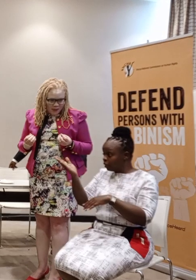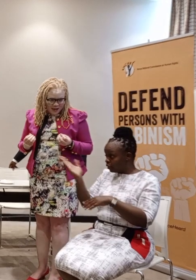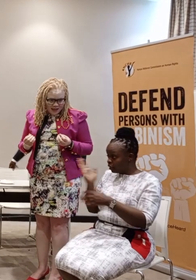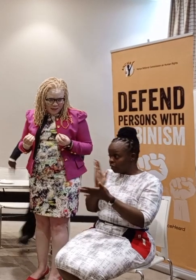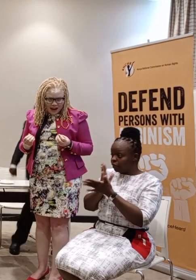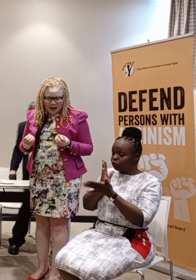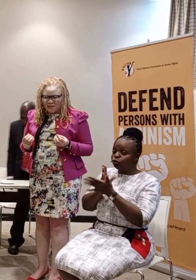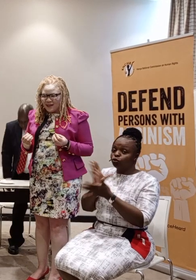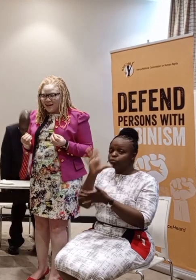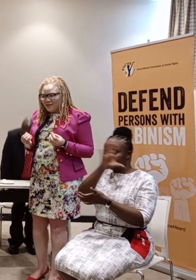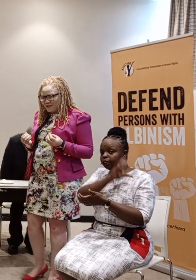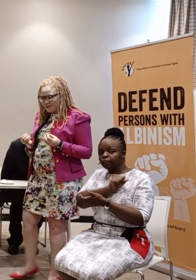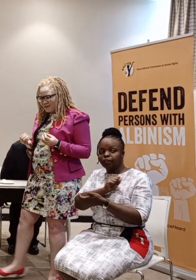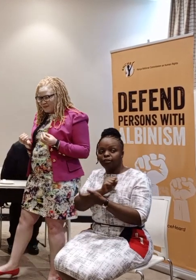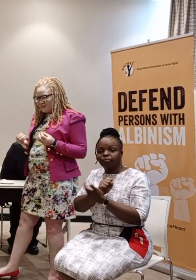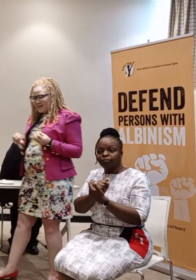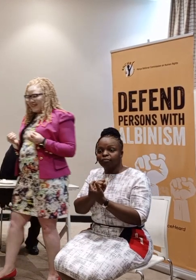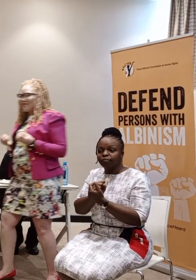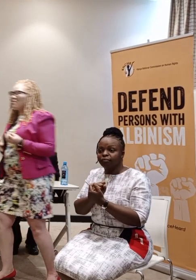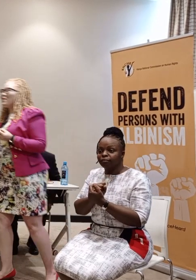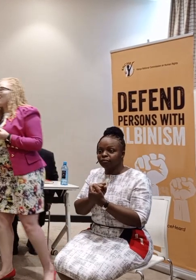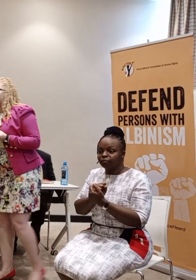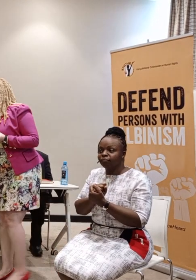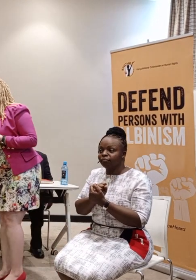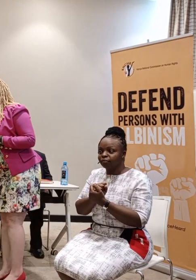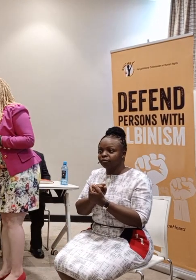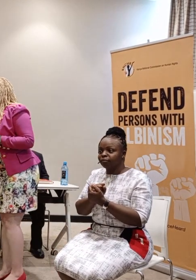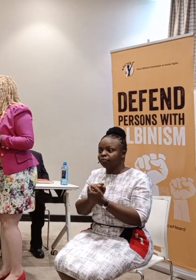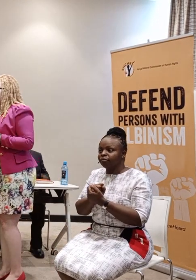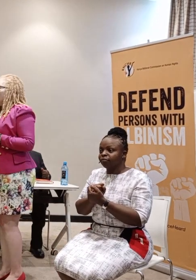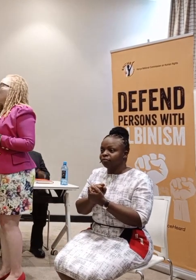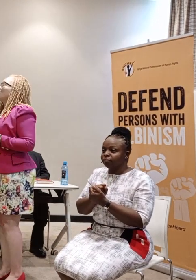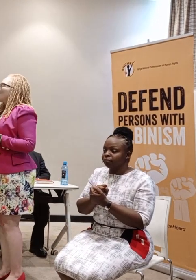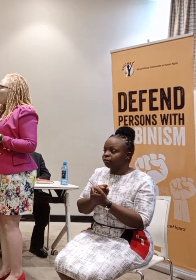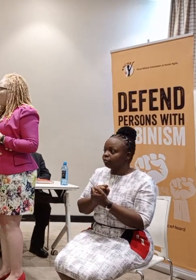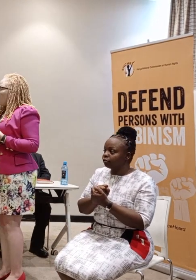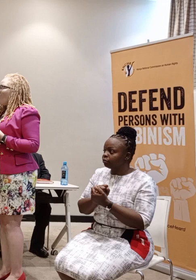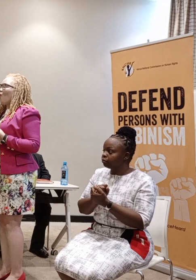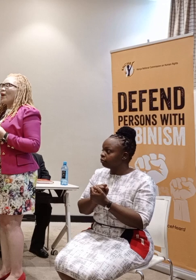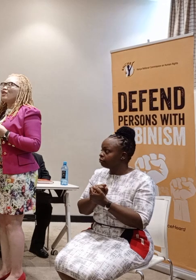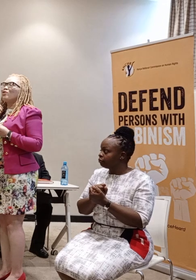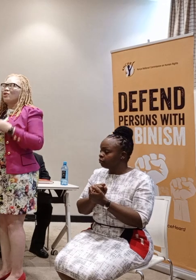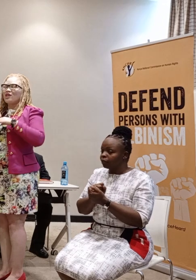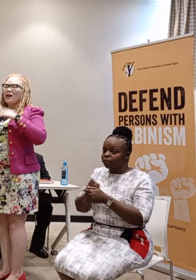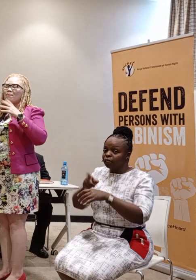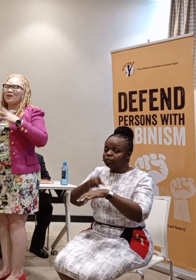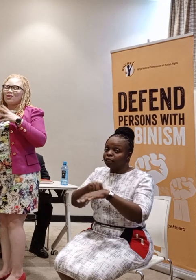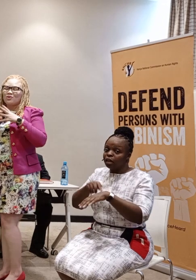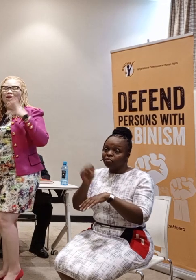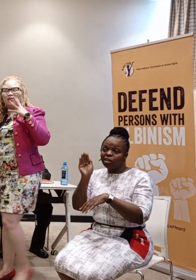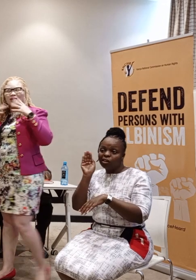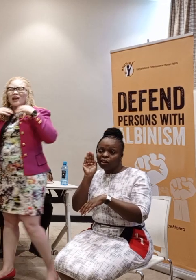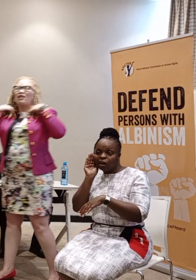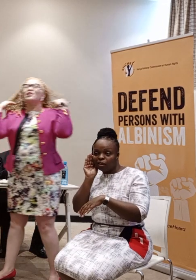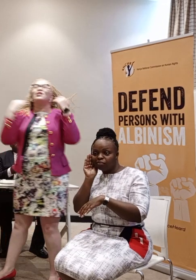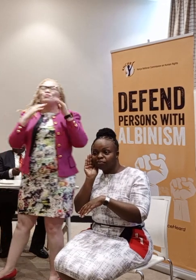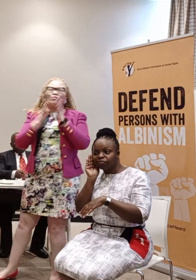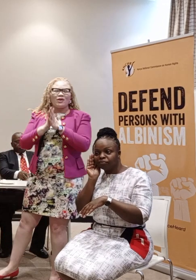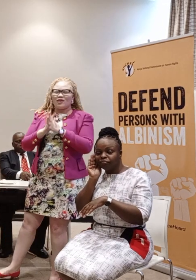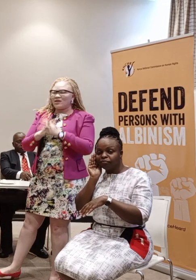Tuko pamoja mpaka hapo wadau? Tuko pamoja? Yes. So when you hear person, when you